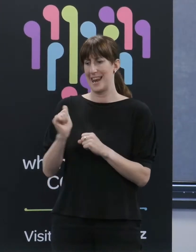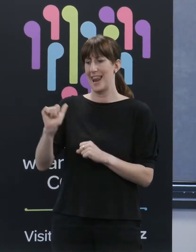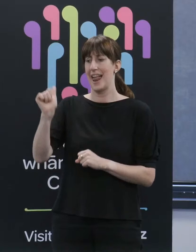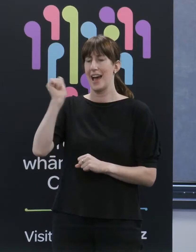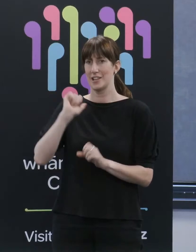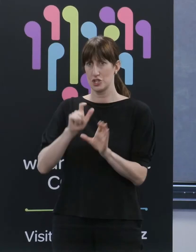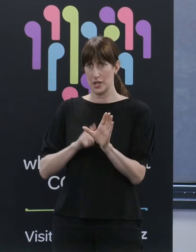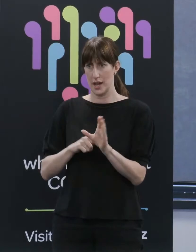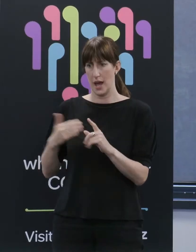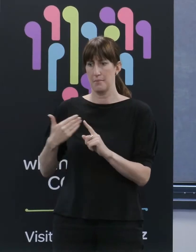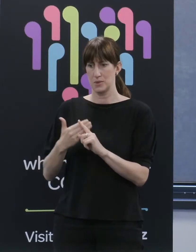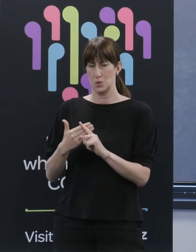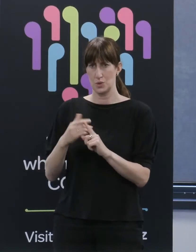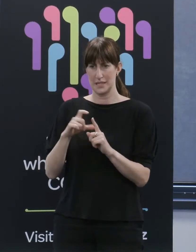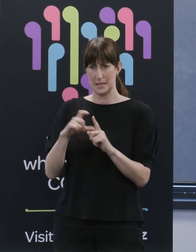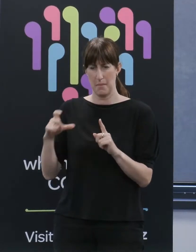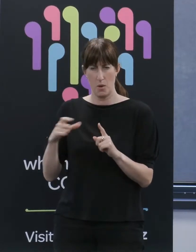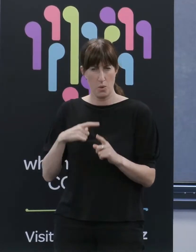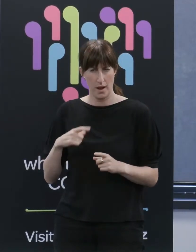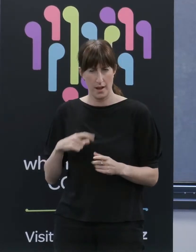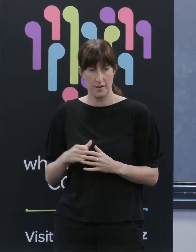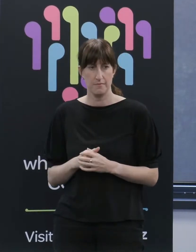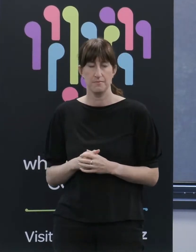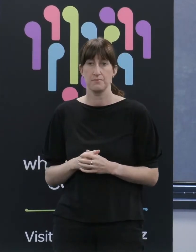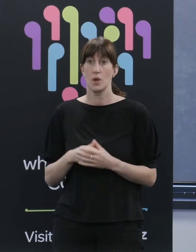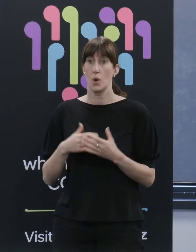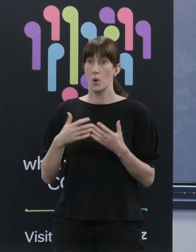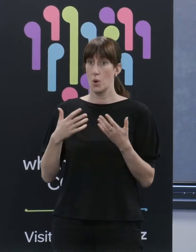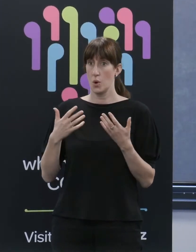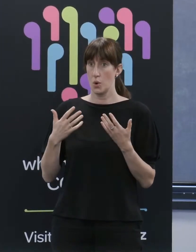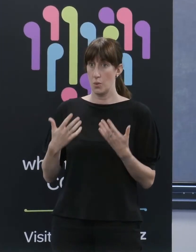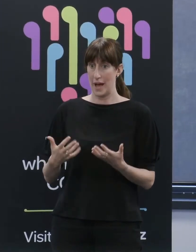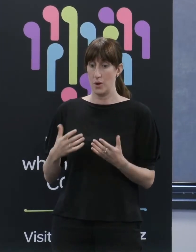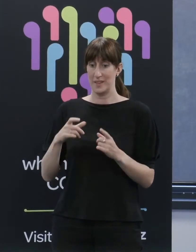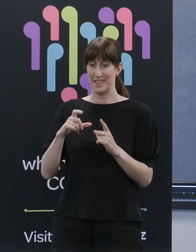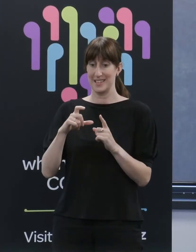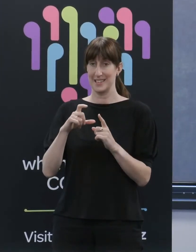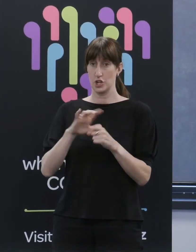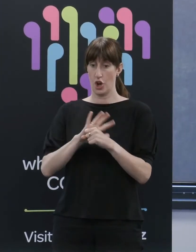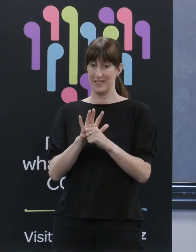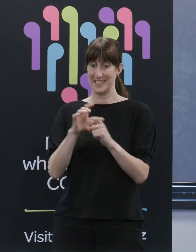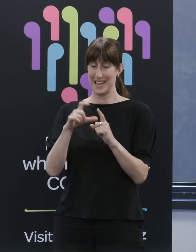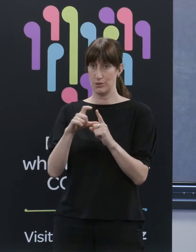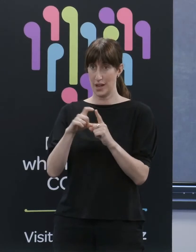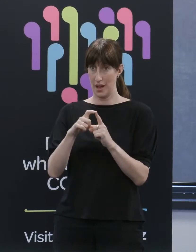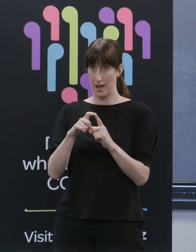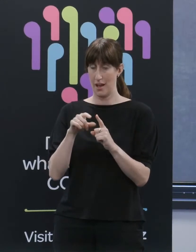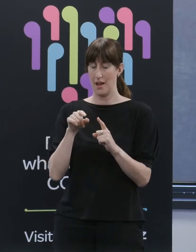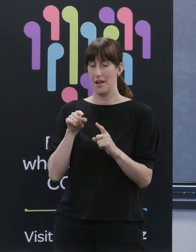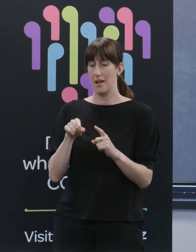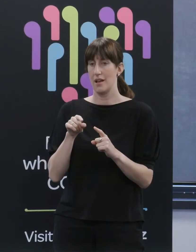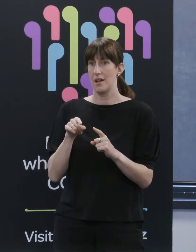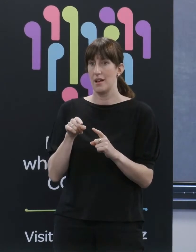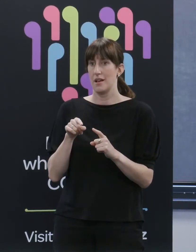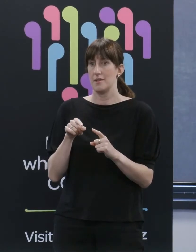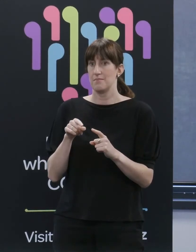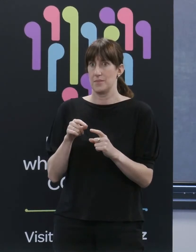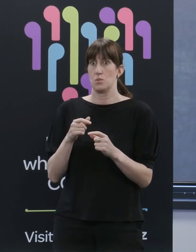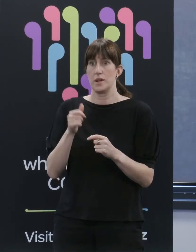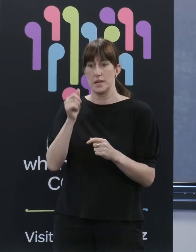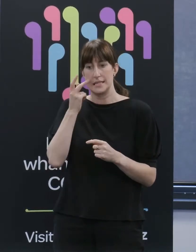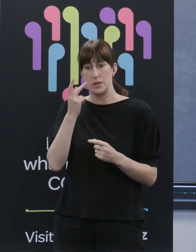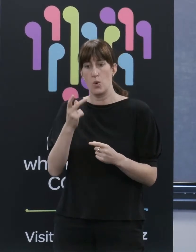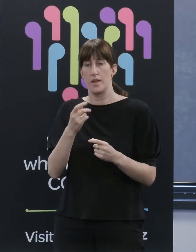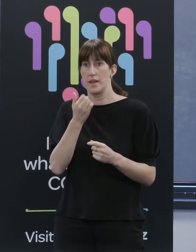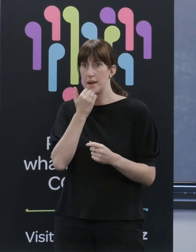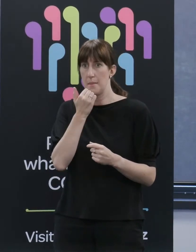Even in the latter part of last year, the numbers, of course, grew with the Delta outbreak, and there's a limit to how many people can be included, particularly in